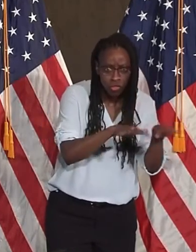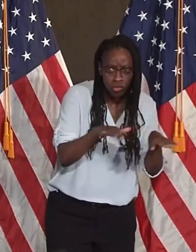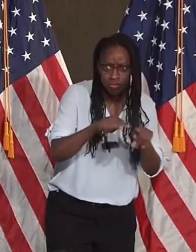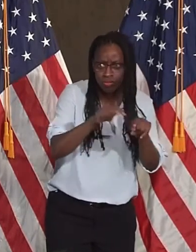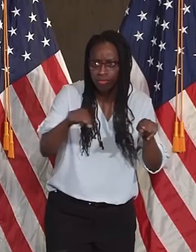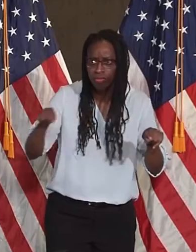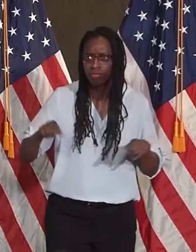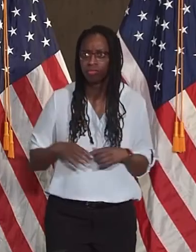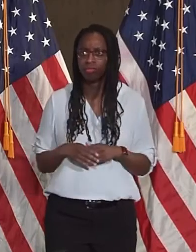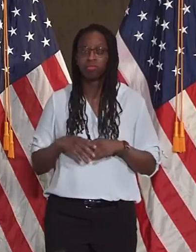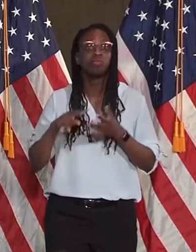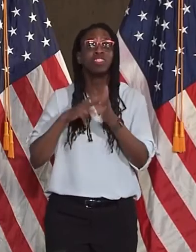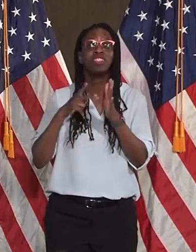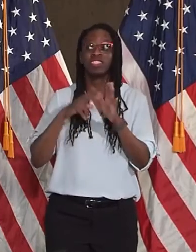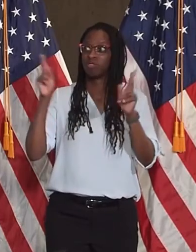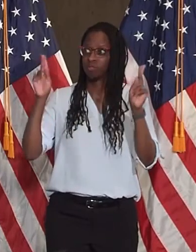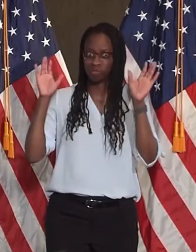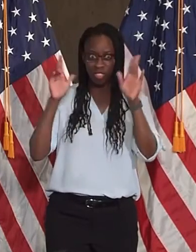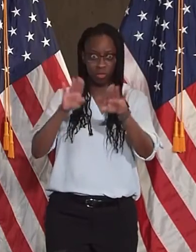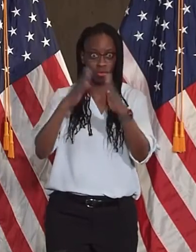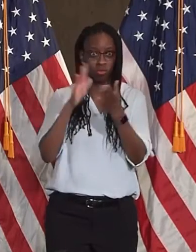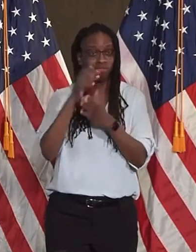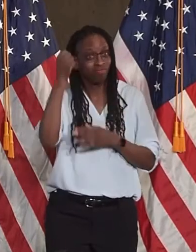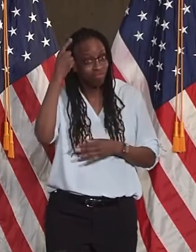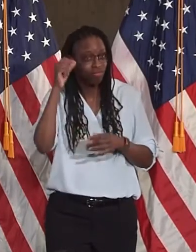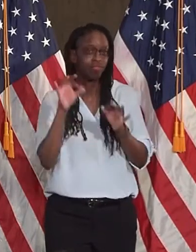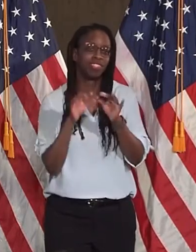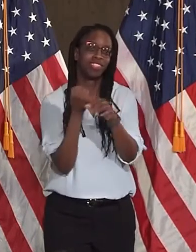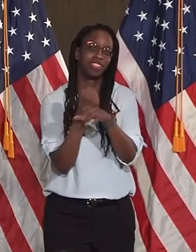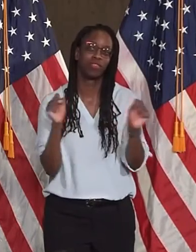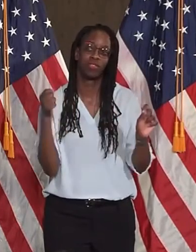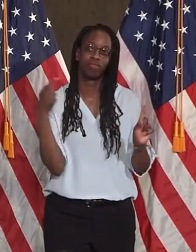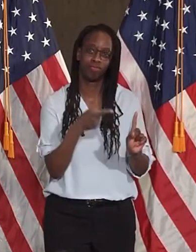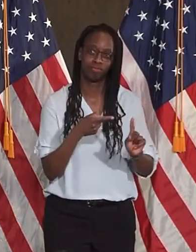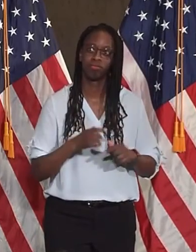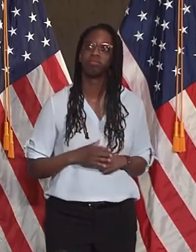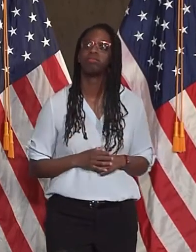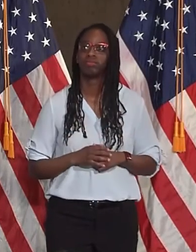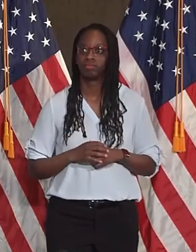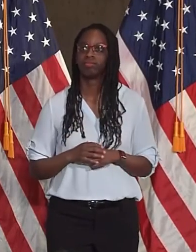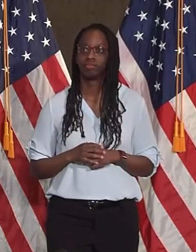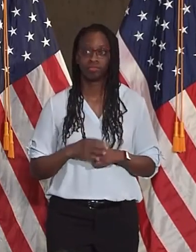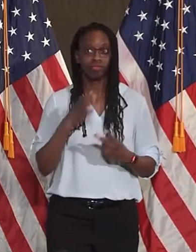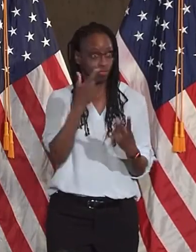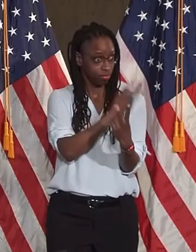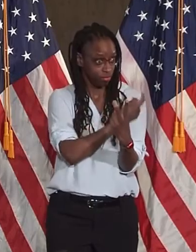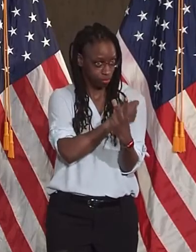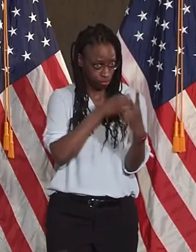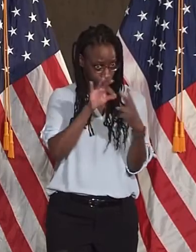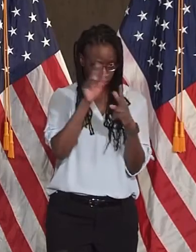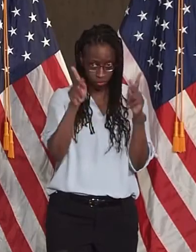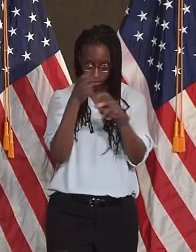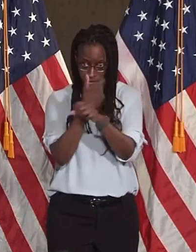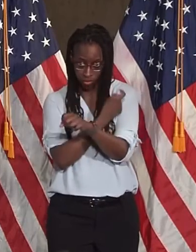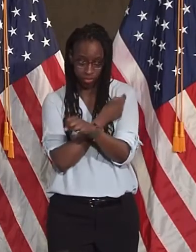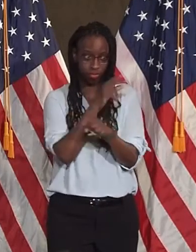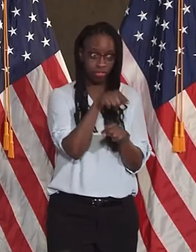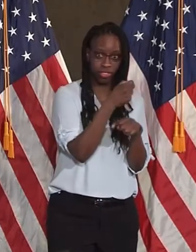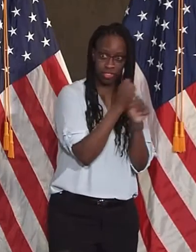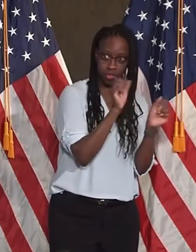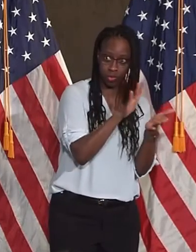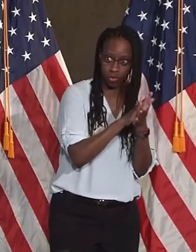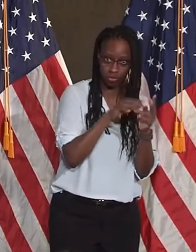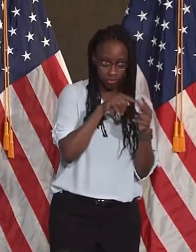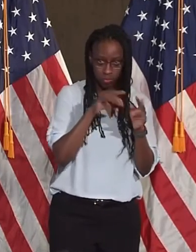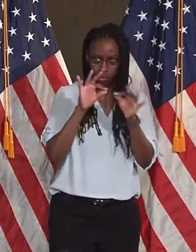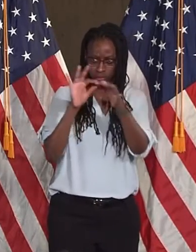teachers. That also means investing in summer opportunities. I will partner with the superintendent to rally business